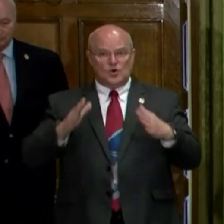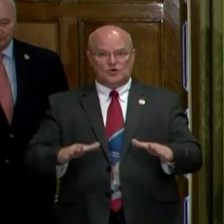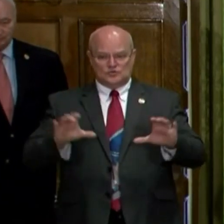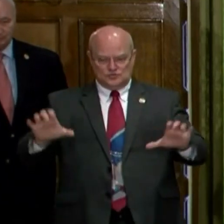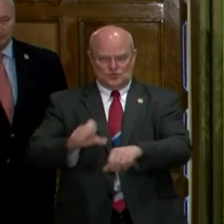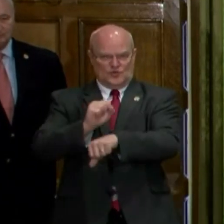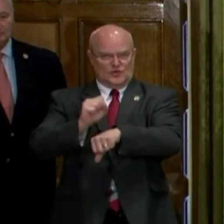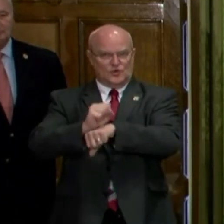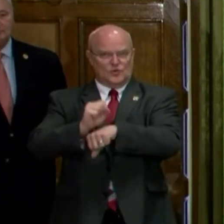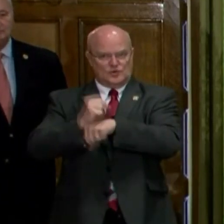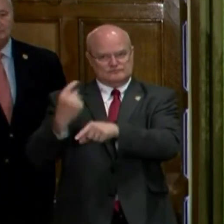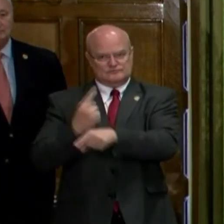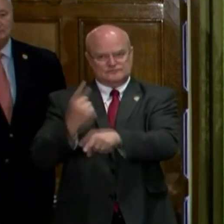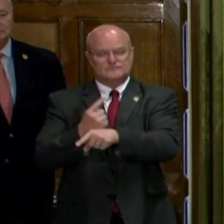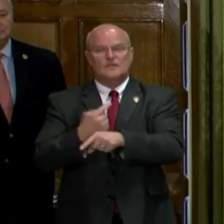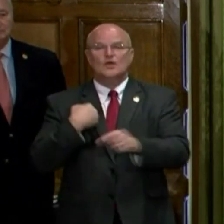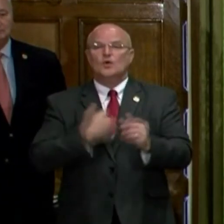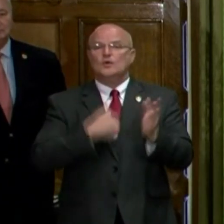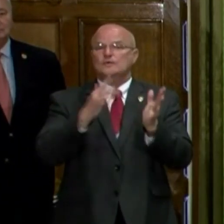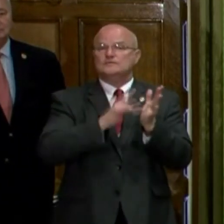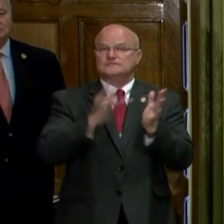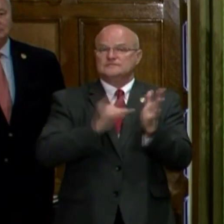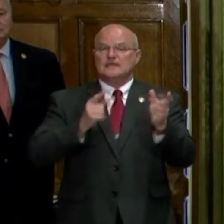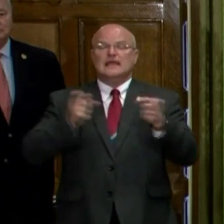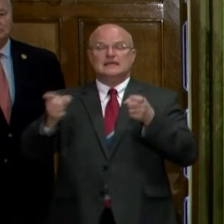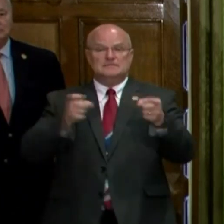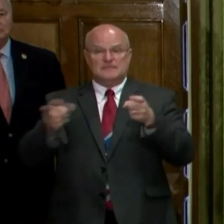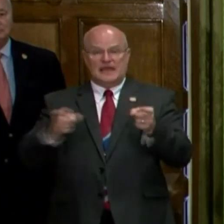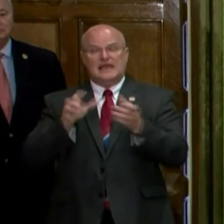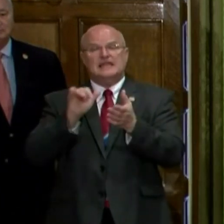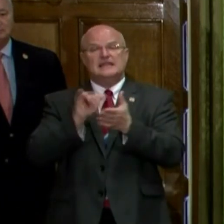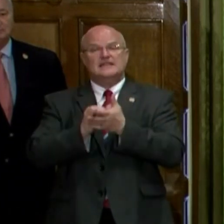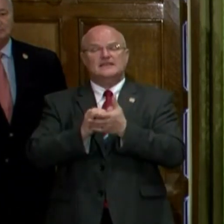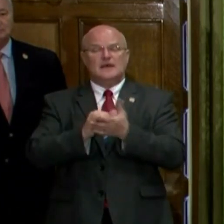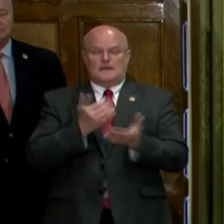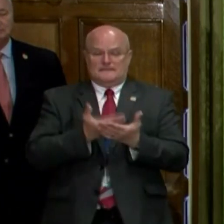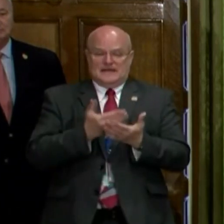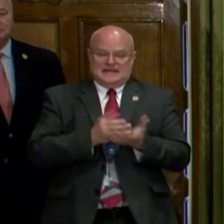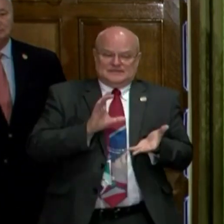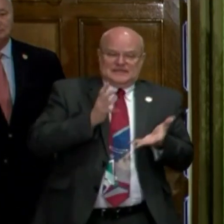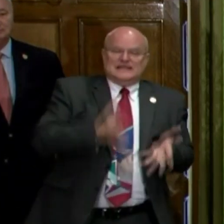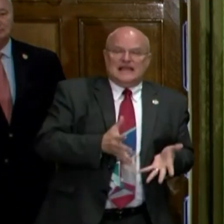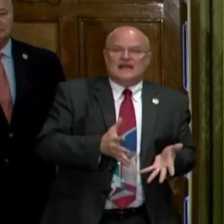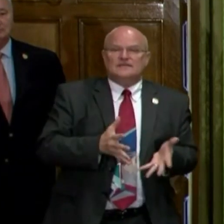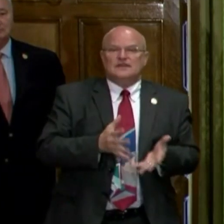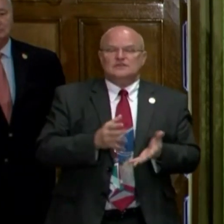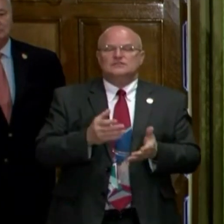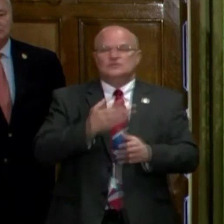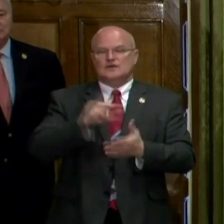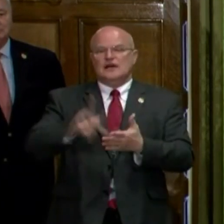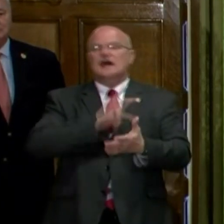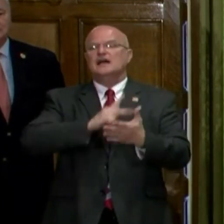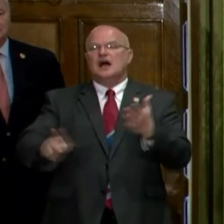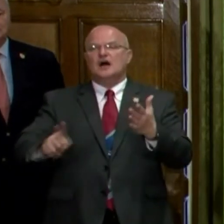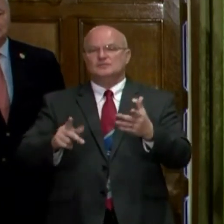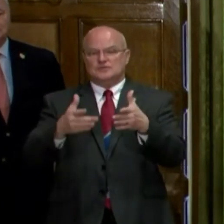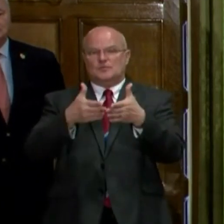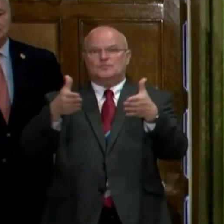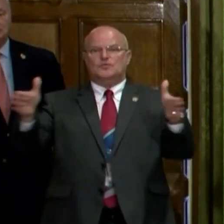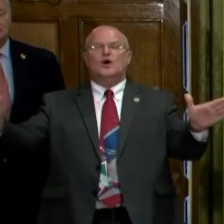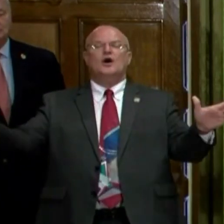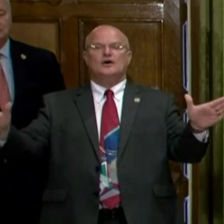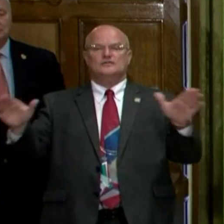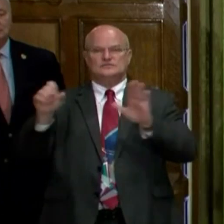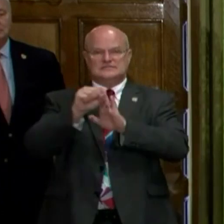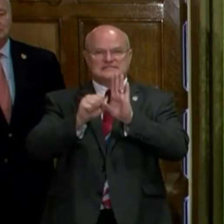their work. So we will utilize and manage the unallocated surplus to accomplish the broader mission of